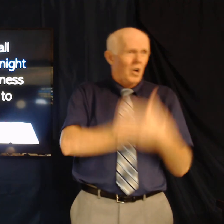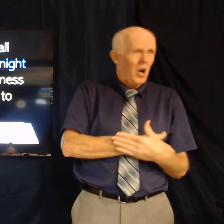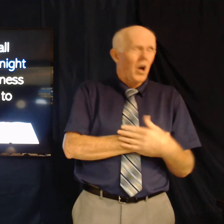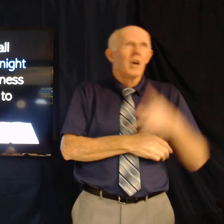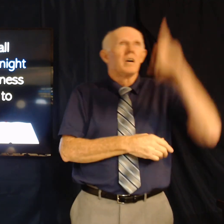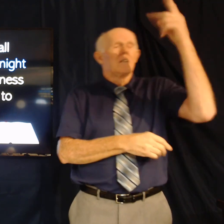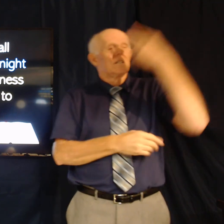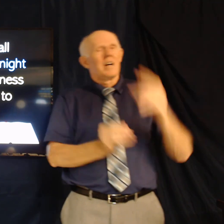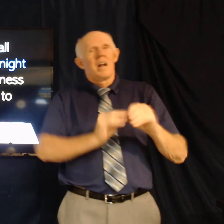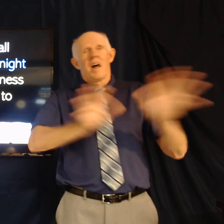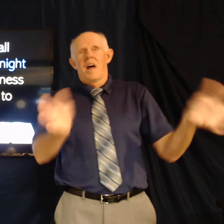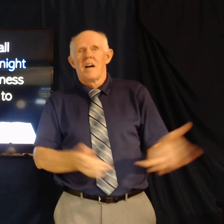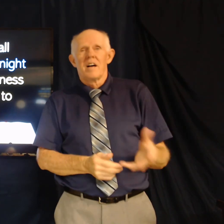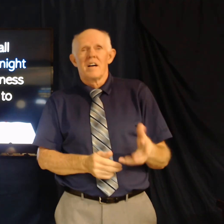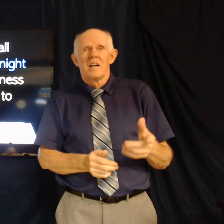We see the dark, and we see the light.